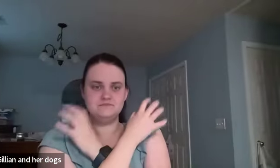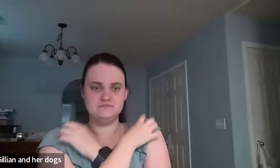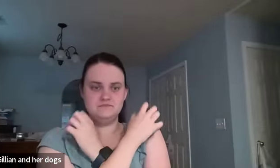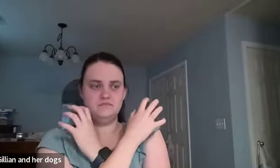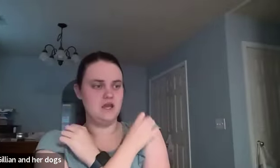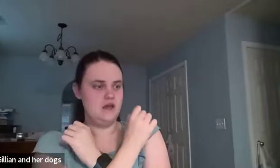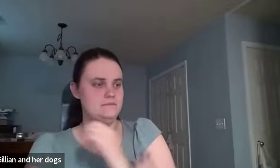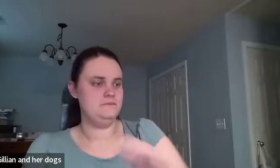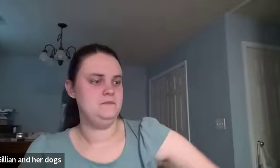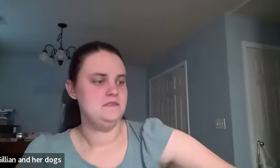Okay.